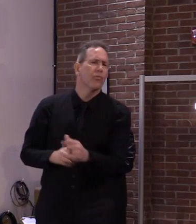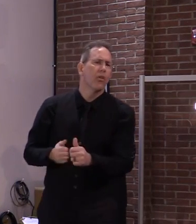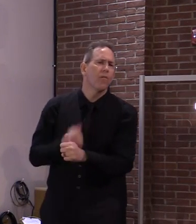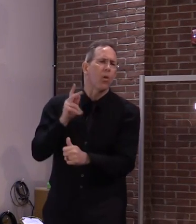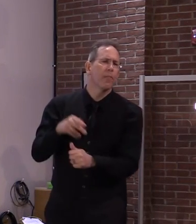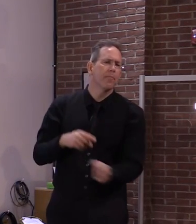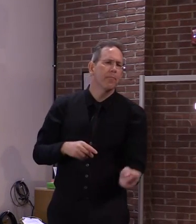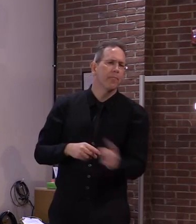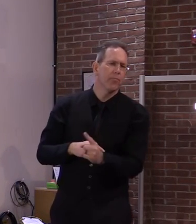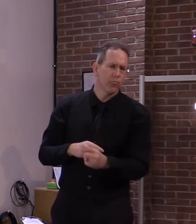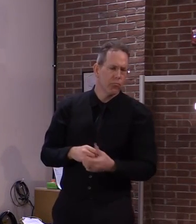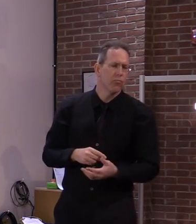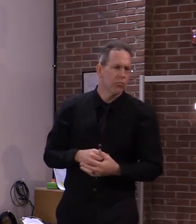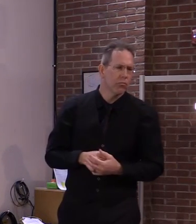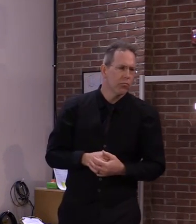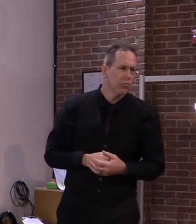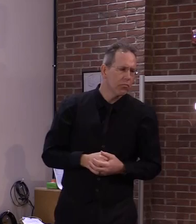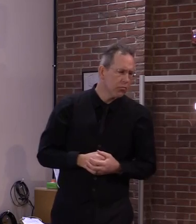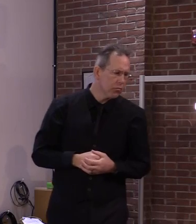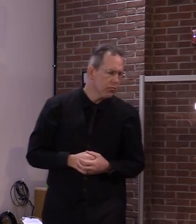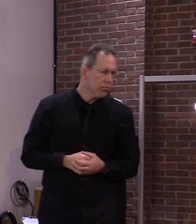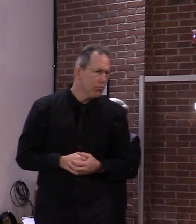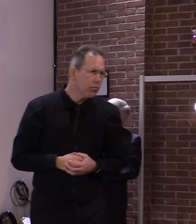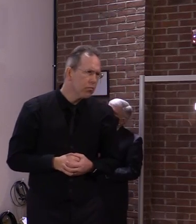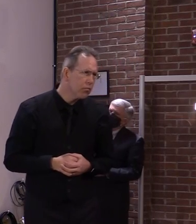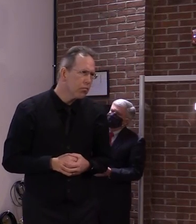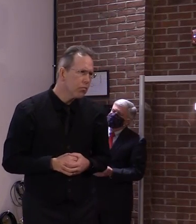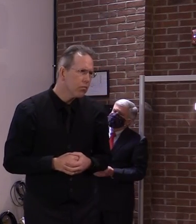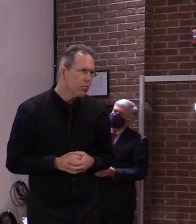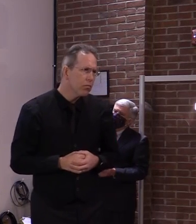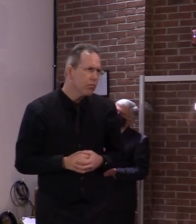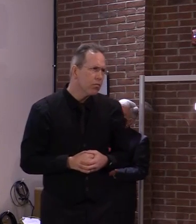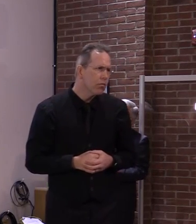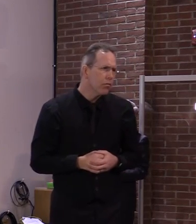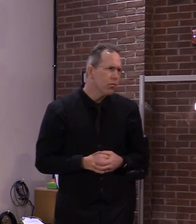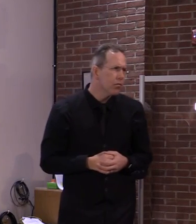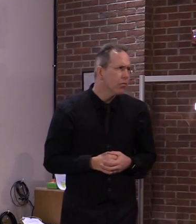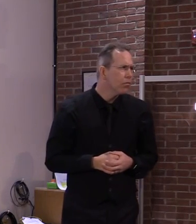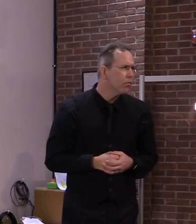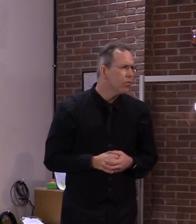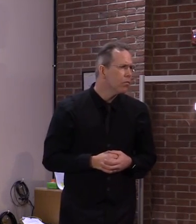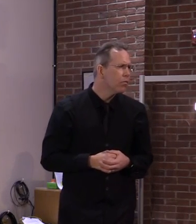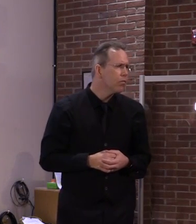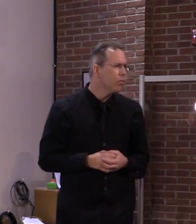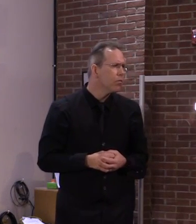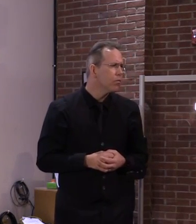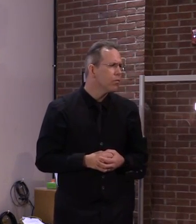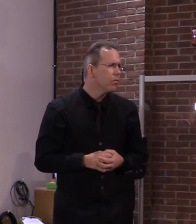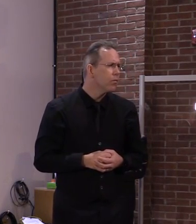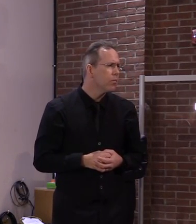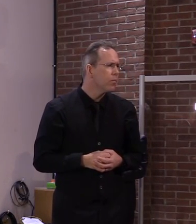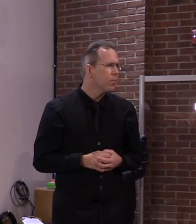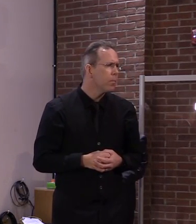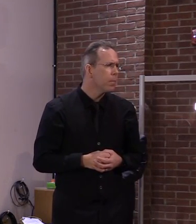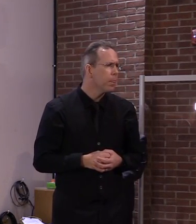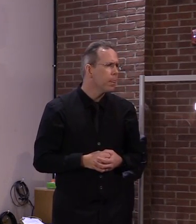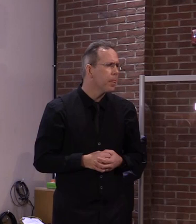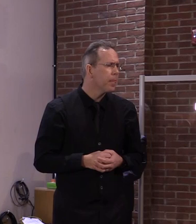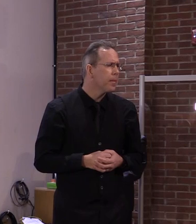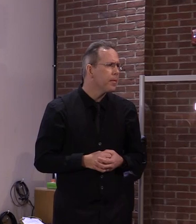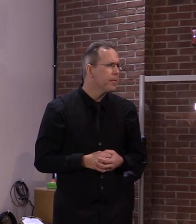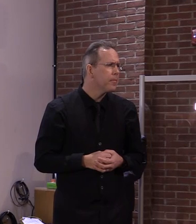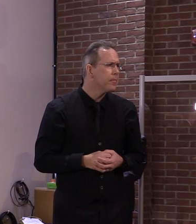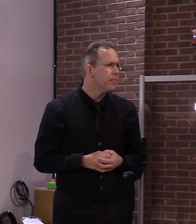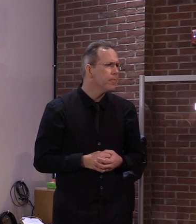mixing pods if you've been vaccinated. We hear often about VFWs and American Legions that are